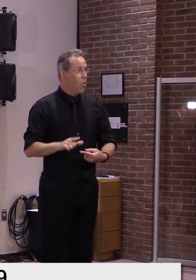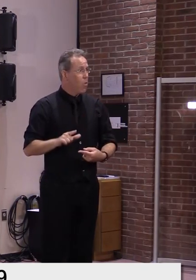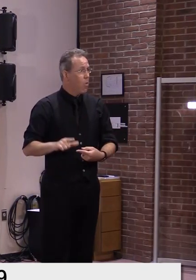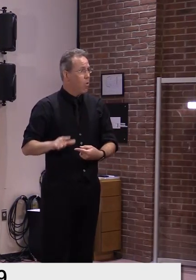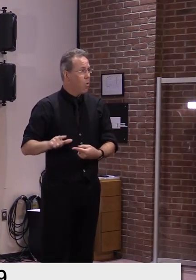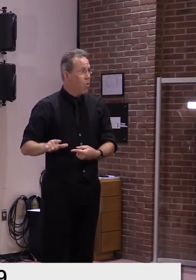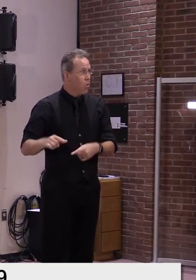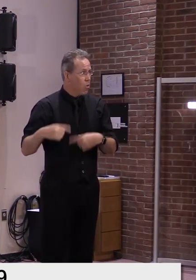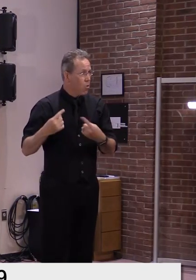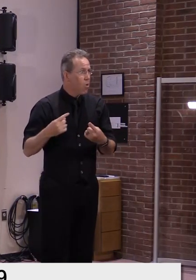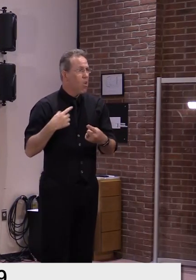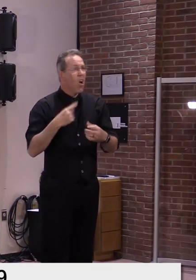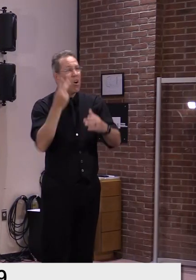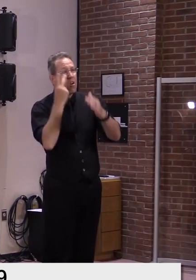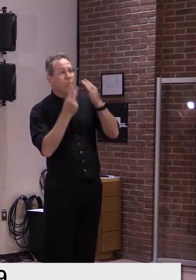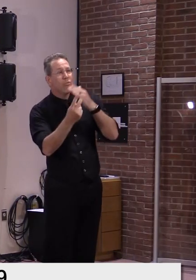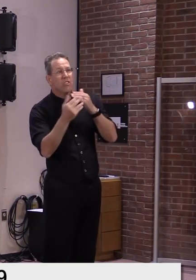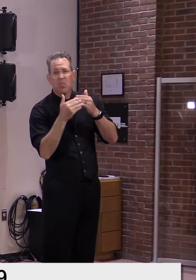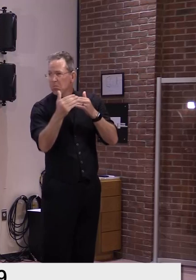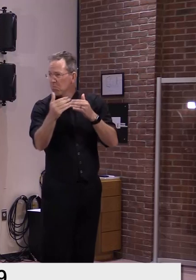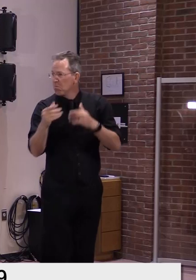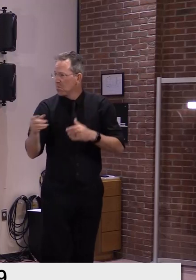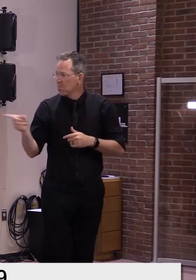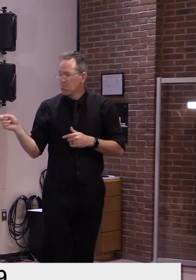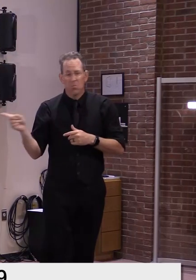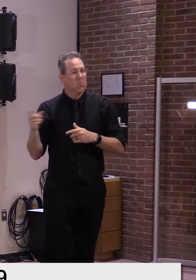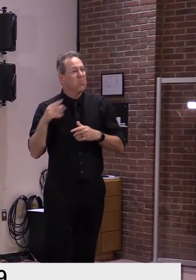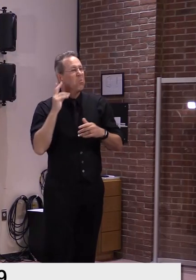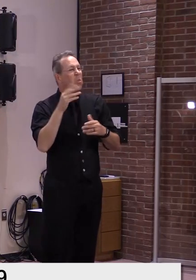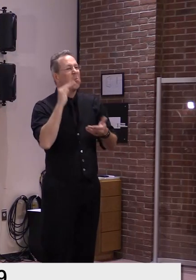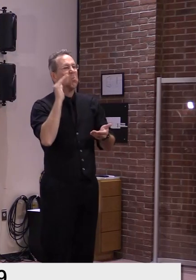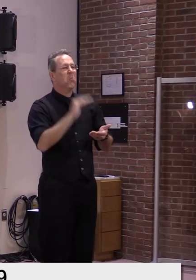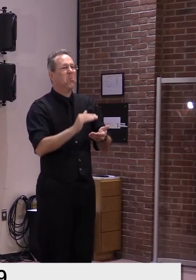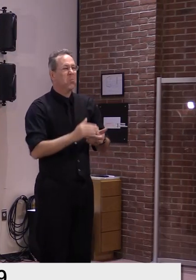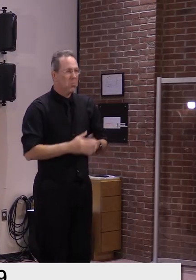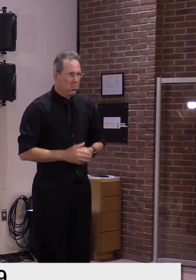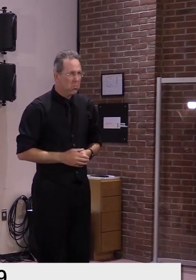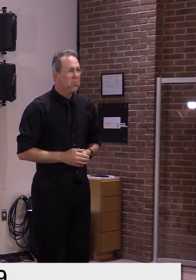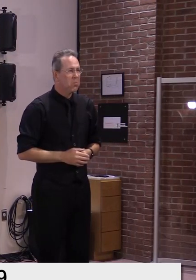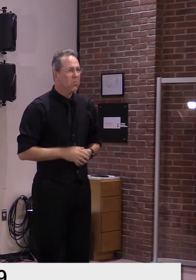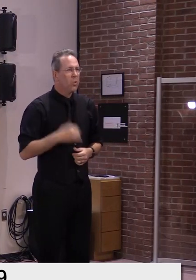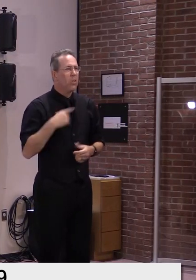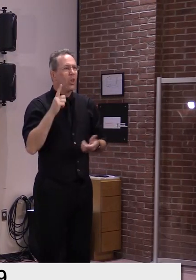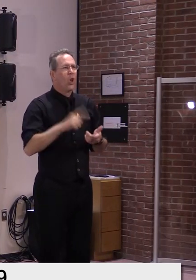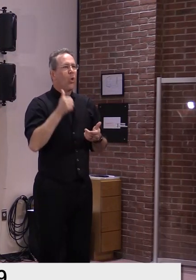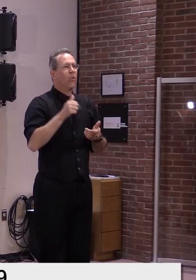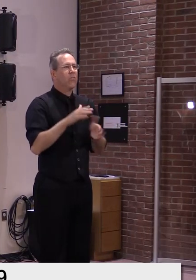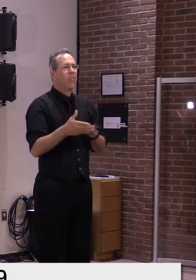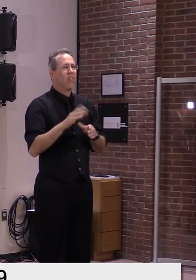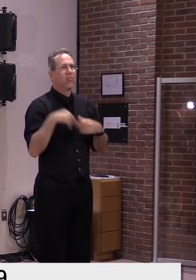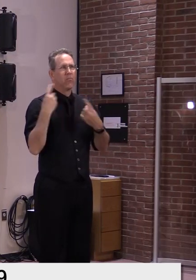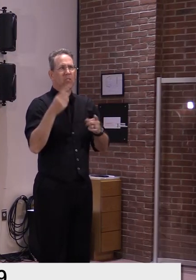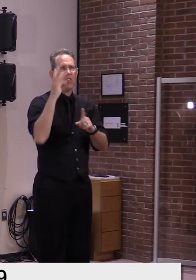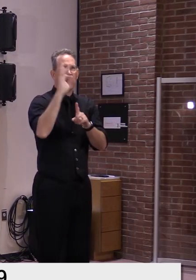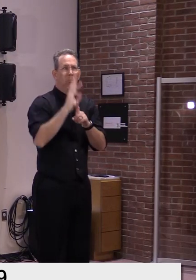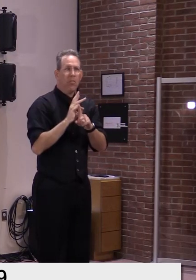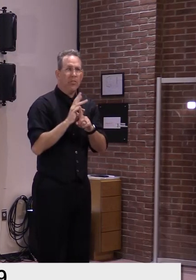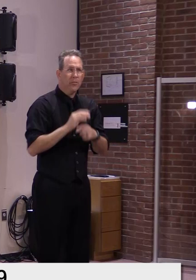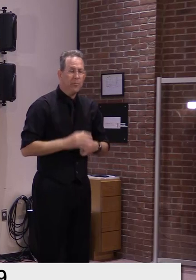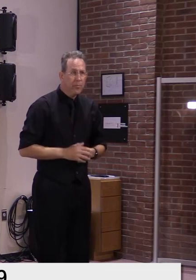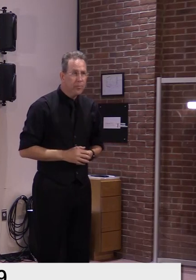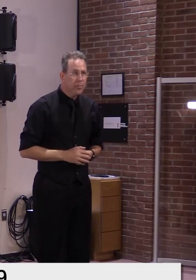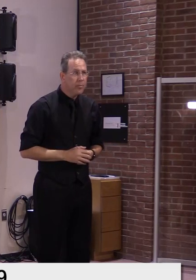fewest COVID-19 fatalities in over 6 months. Vermont also remains the state with the fewest